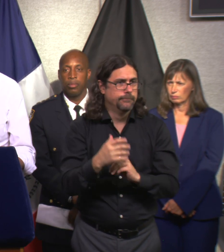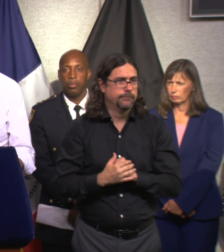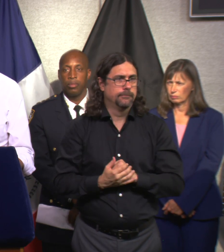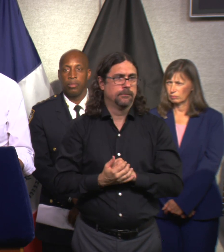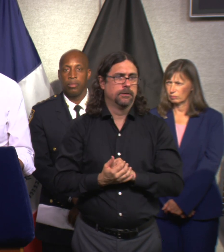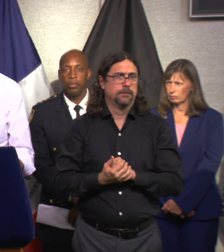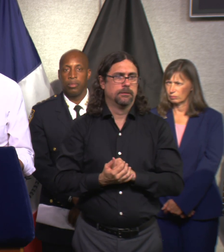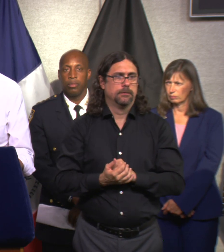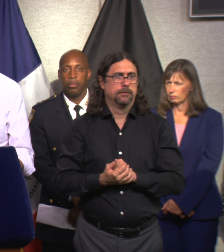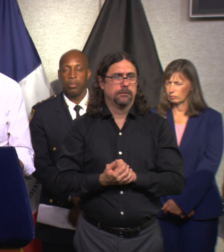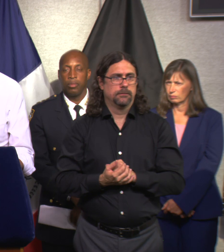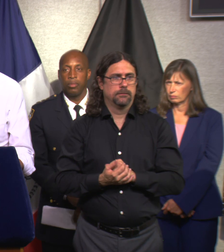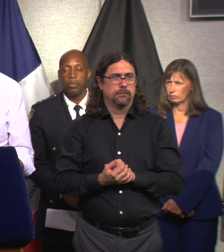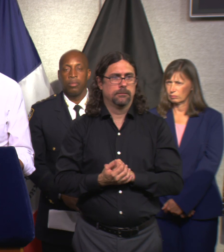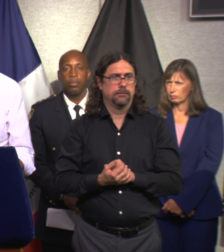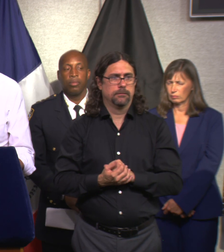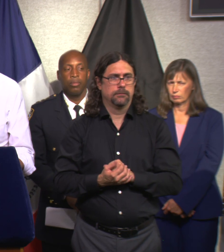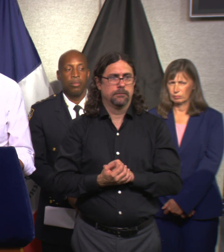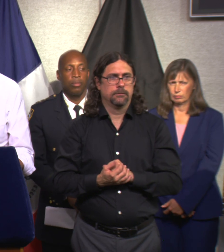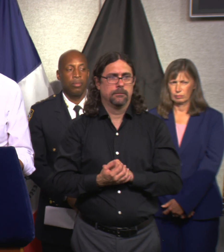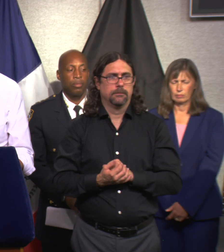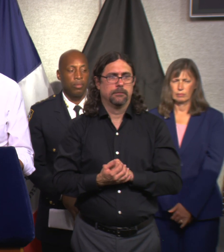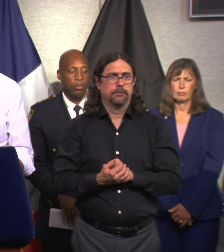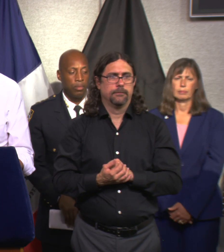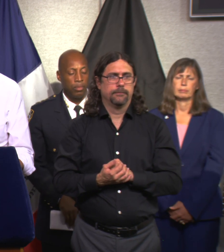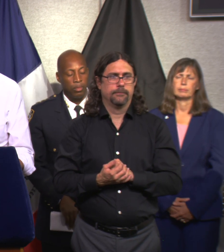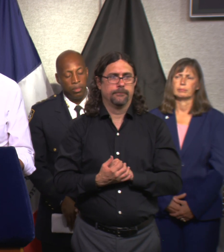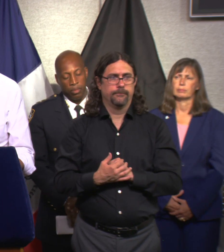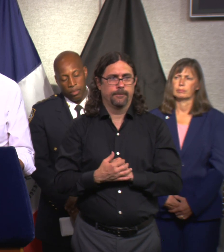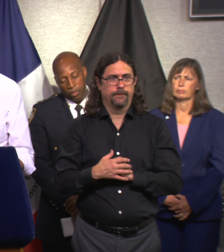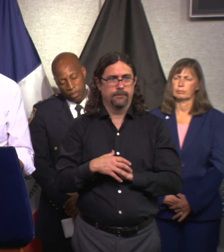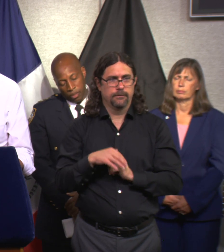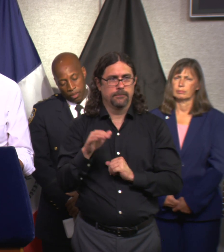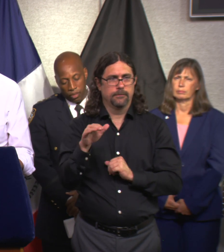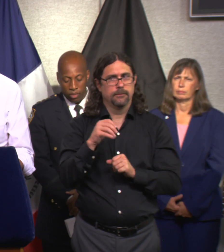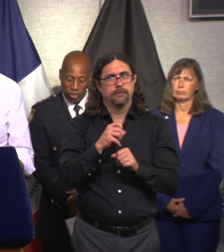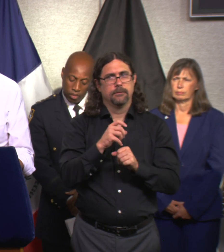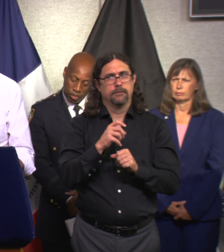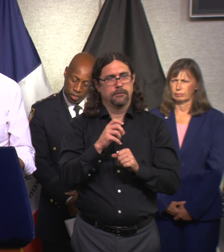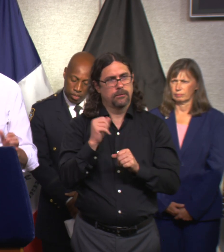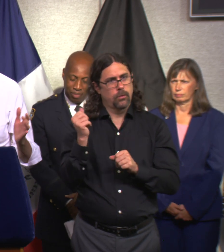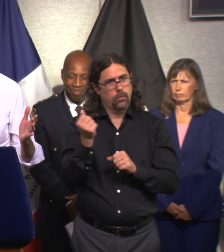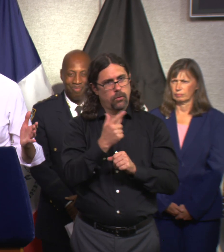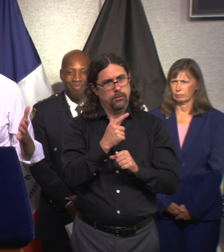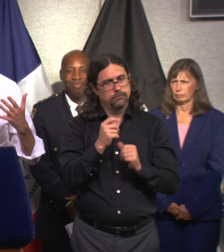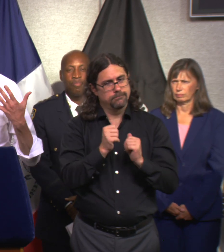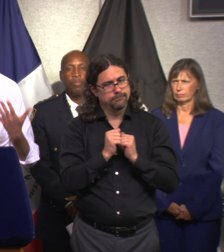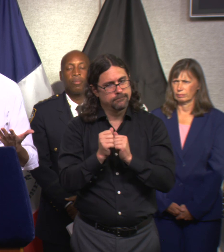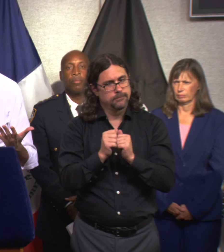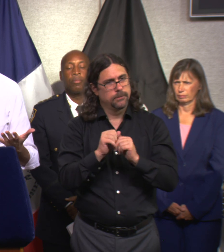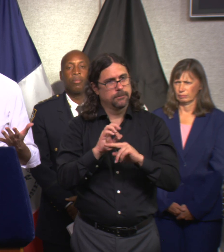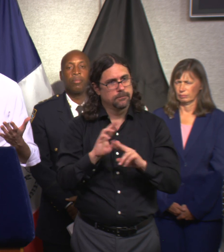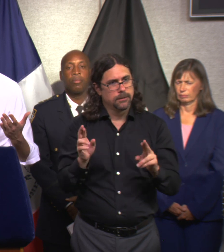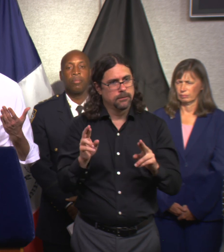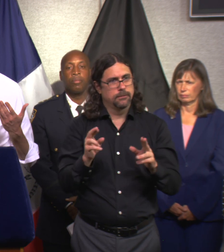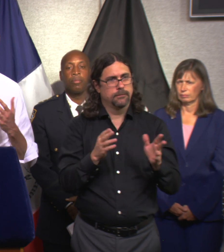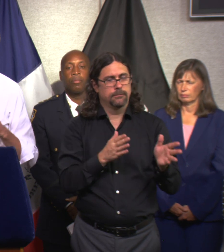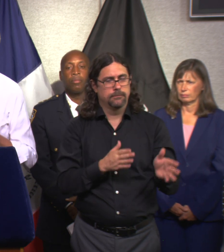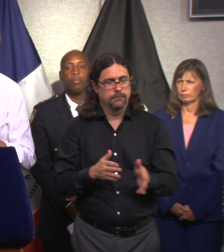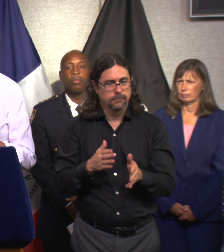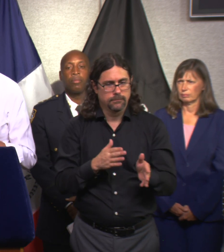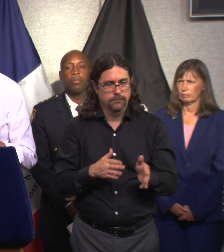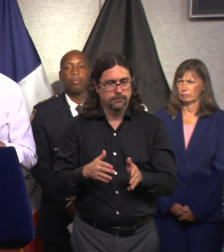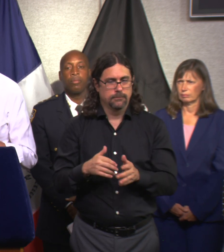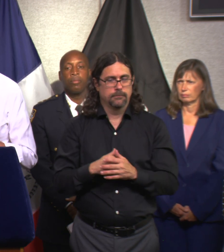they need to be, the right actions are being taken to monitor the situation, come back as quickly as possible, and deal with it.